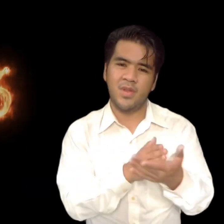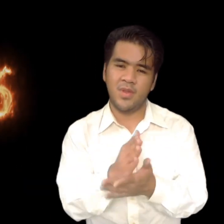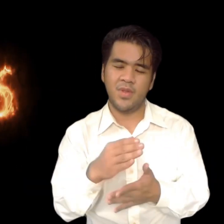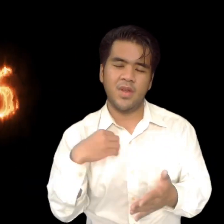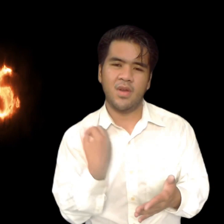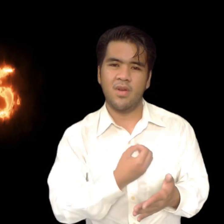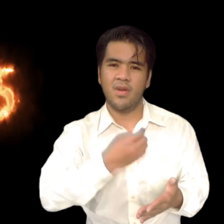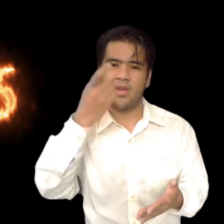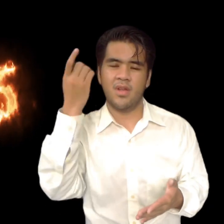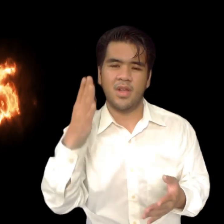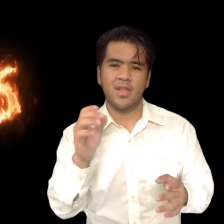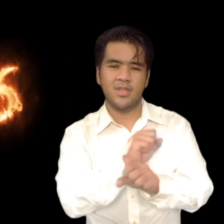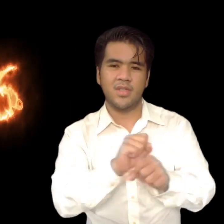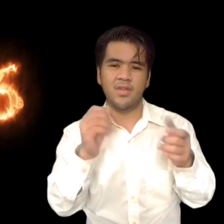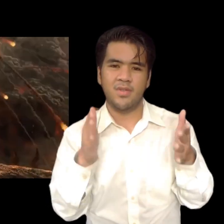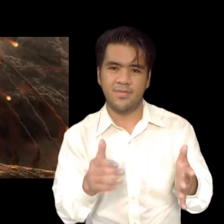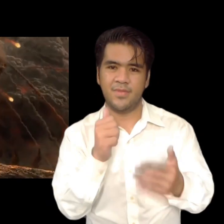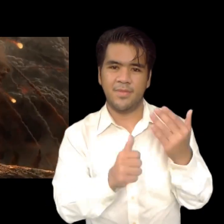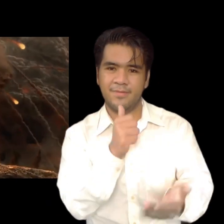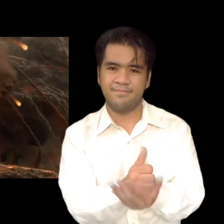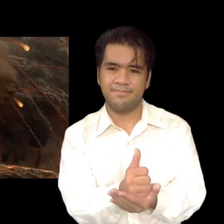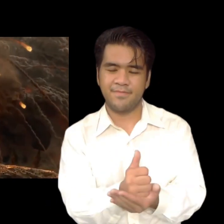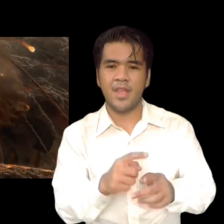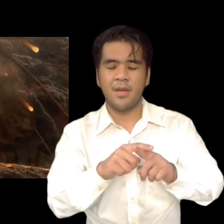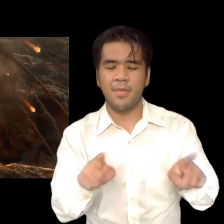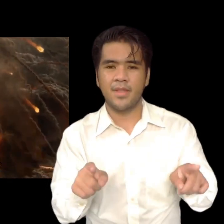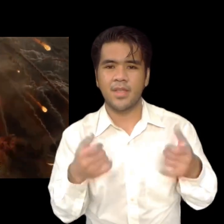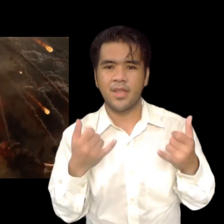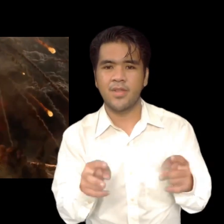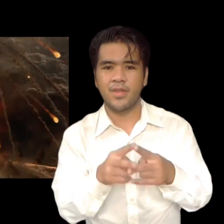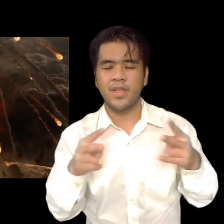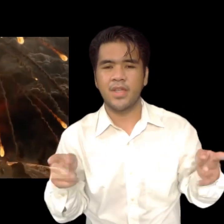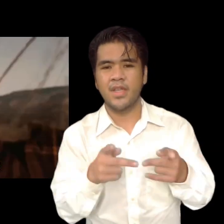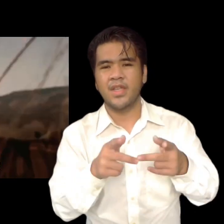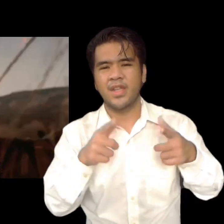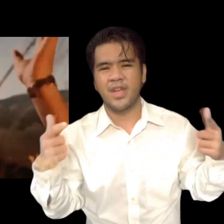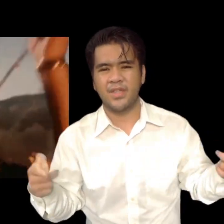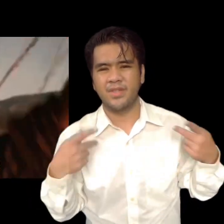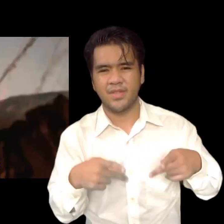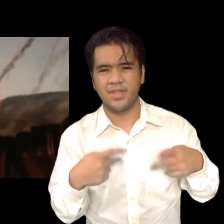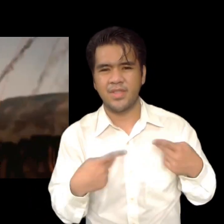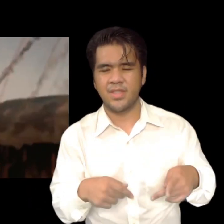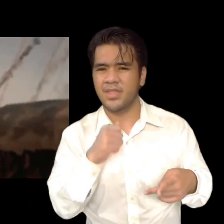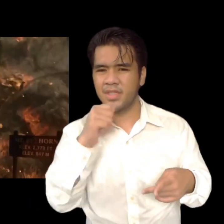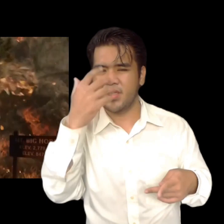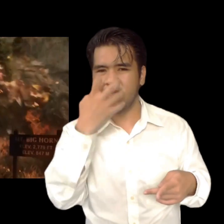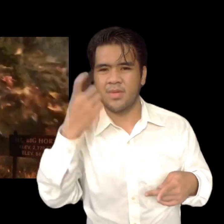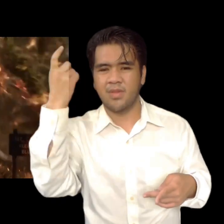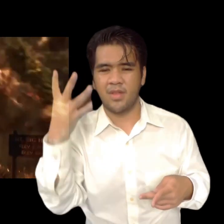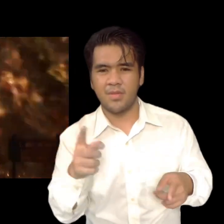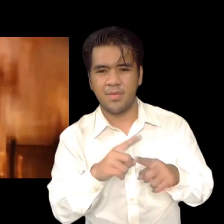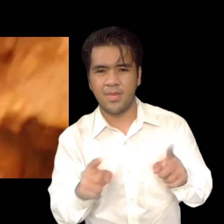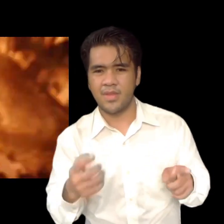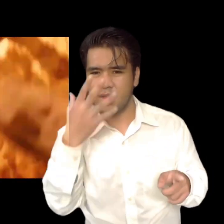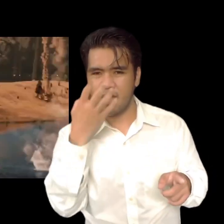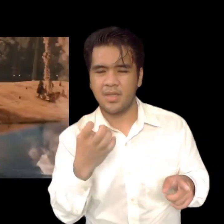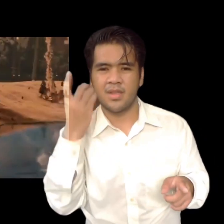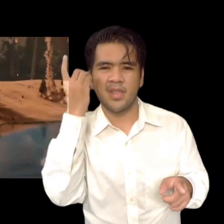not receive the mark of the beast. God's wrath is the day of judgment and perdition of ungodly men wherein the heavens and the earth shall be burned